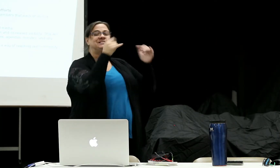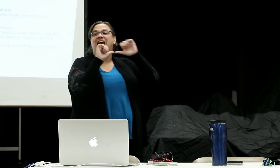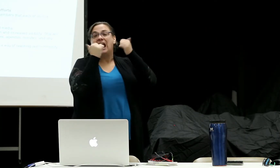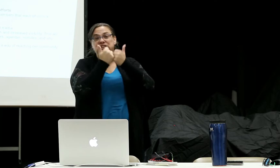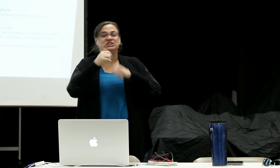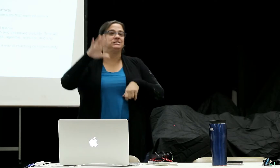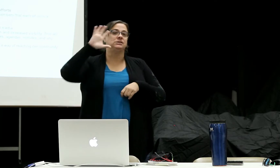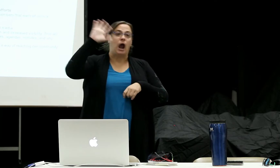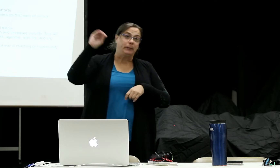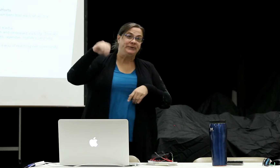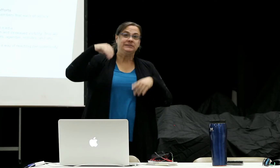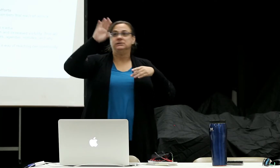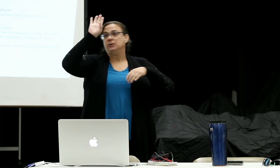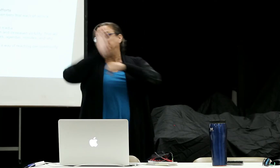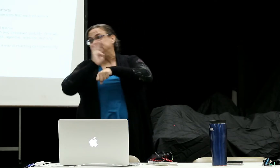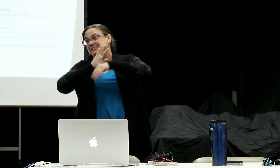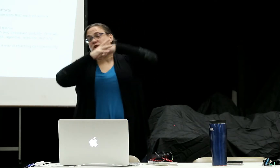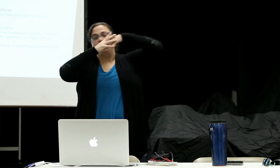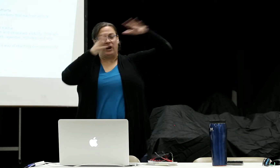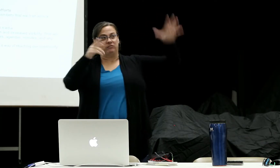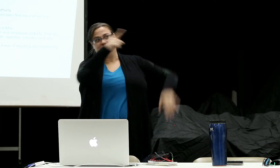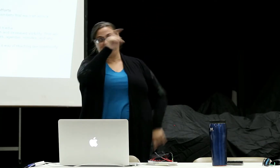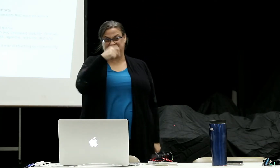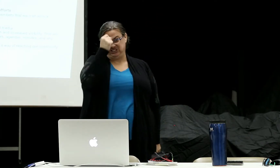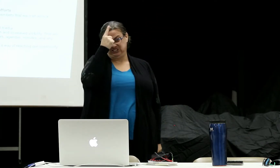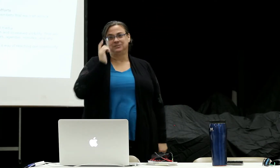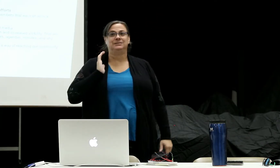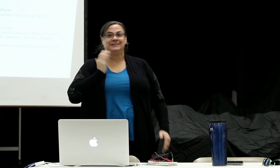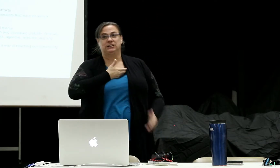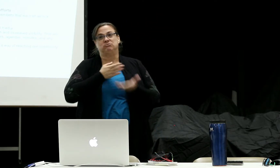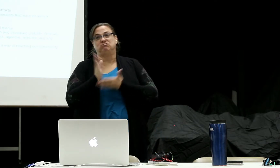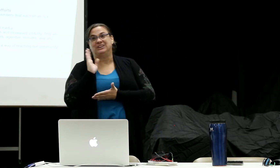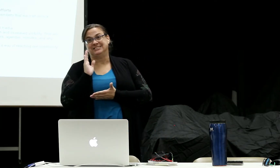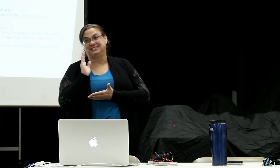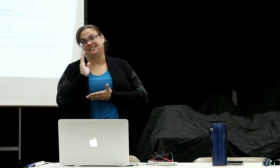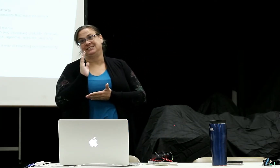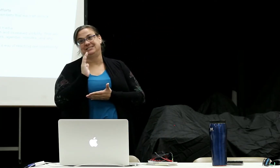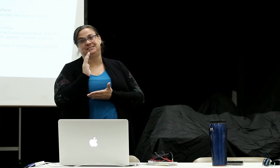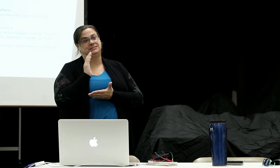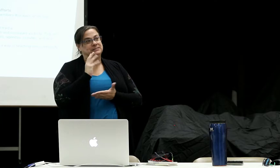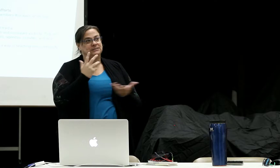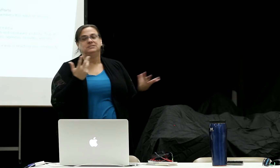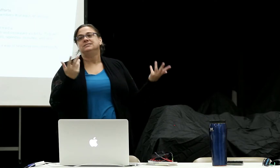fighting against agencies, companies, businesses who don't understand our rights.